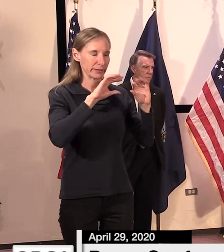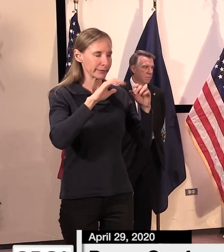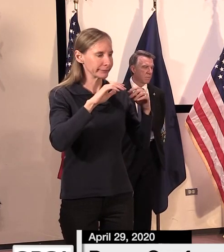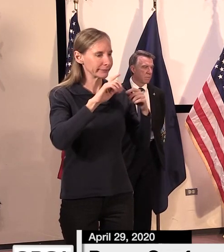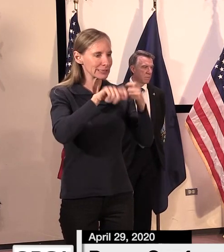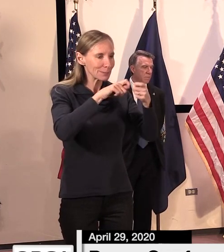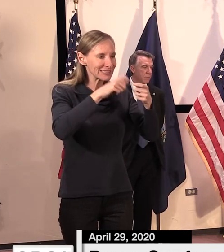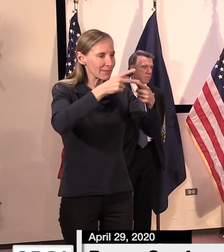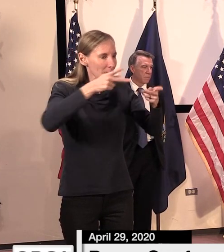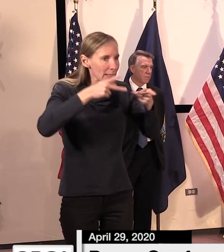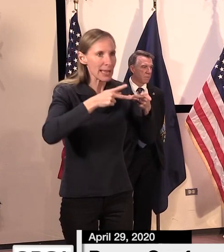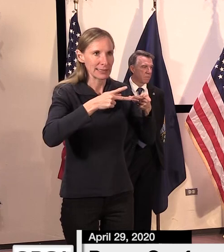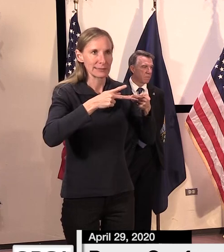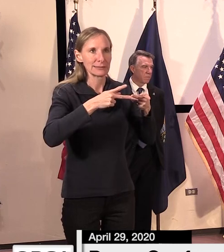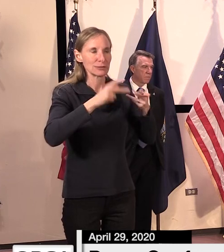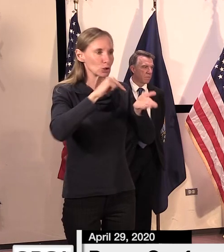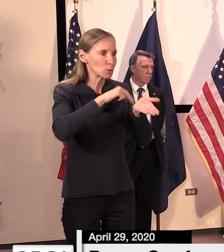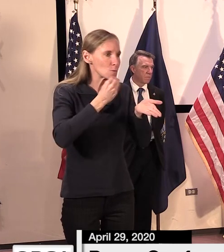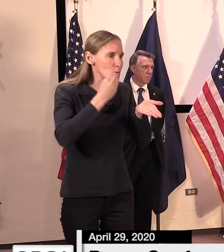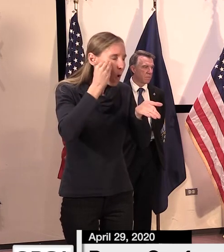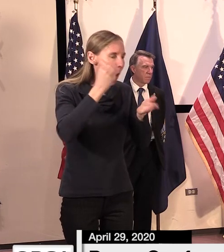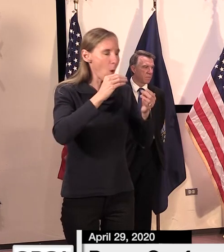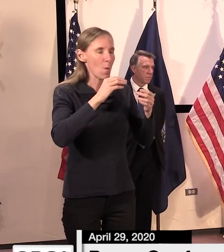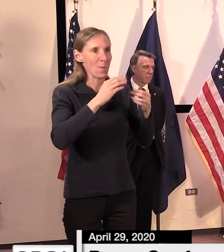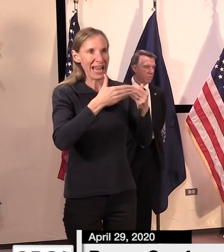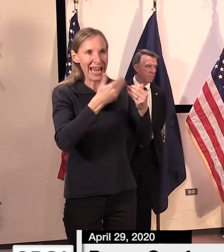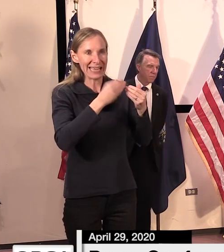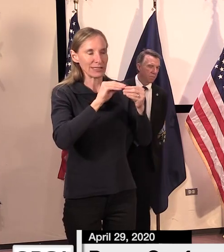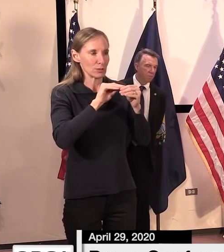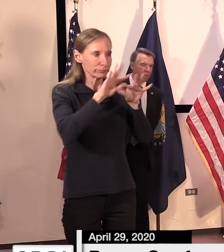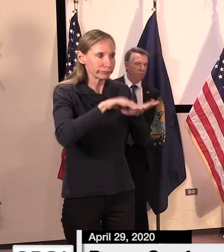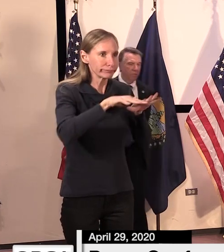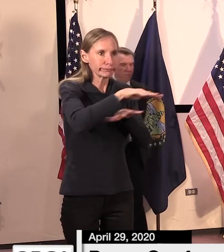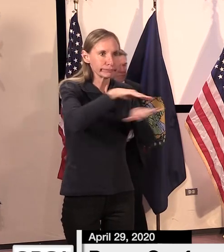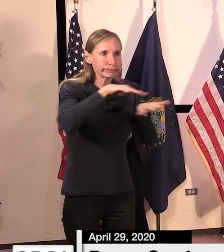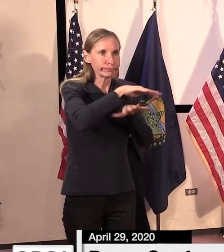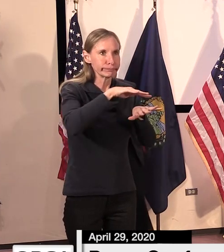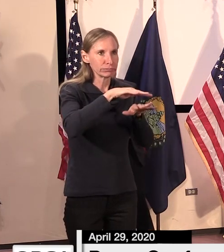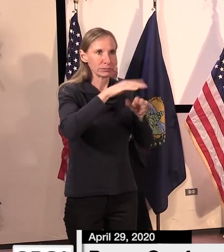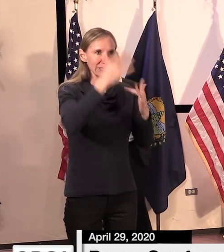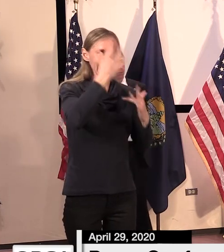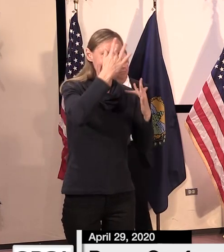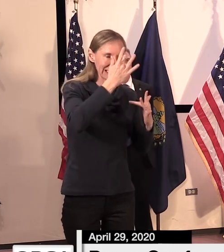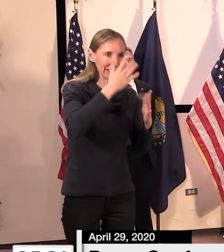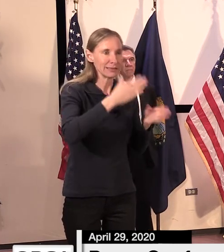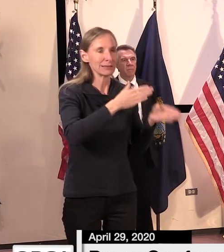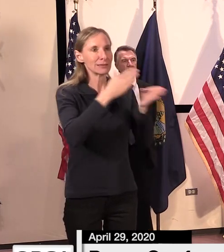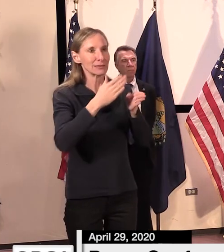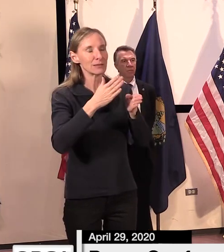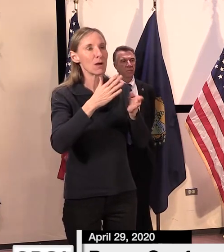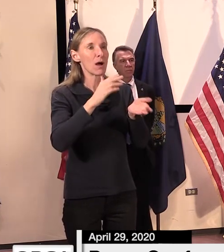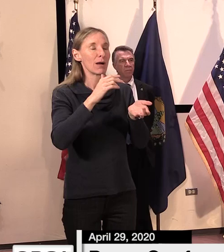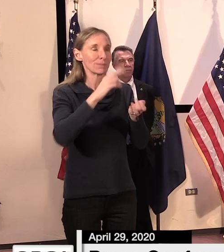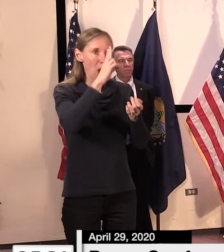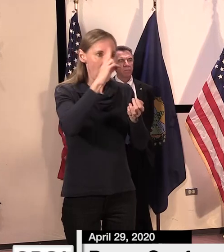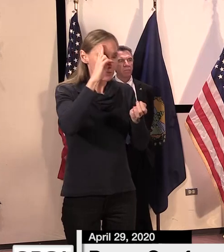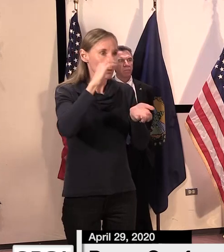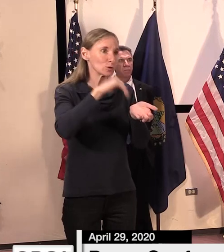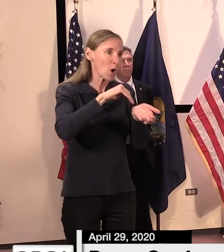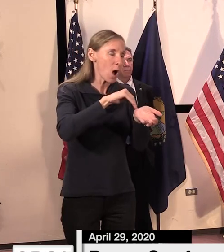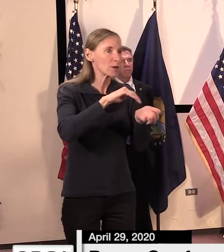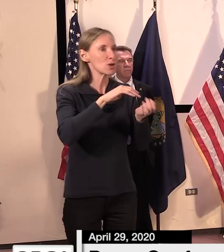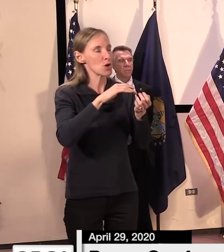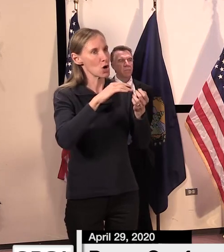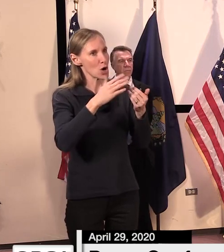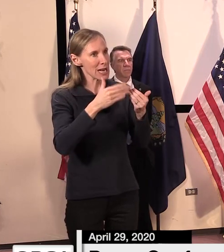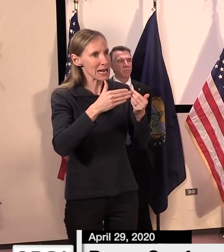settings where, you know, disease transmission is more likely. So just trying to wondering if this testing expansion is aimed also at